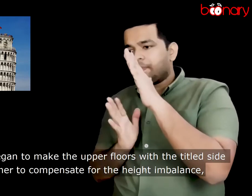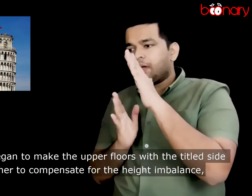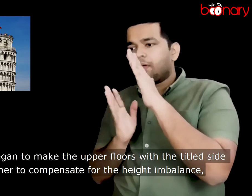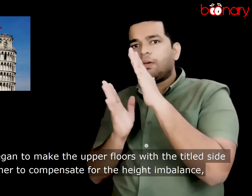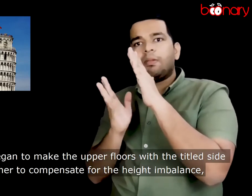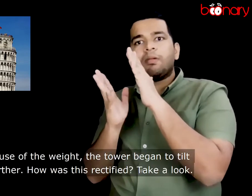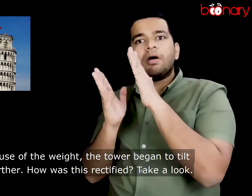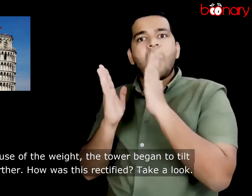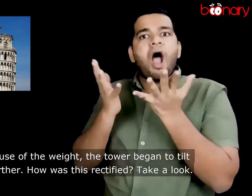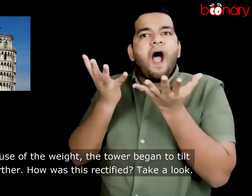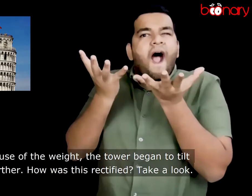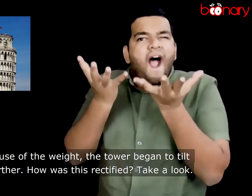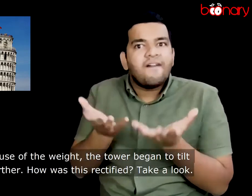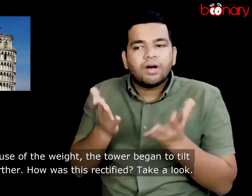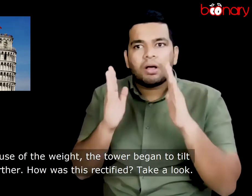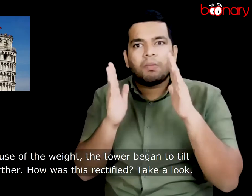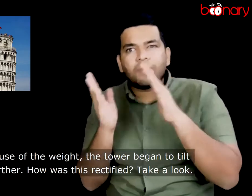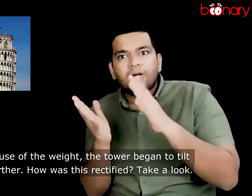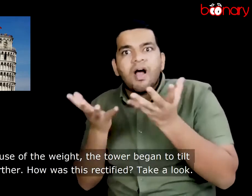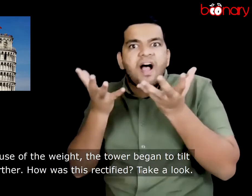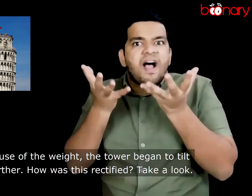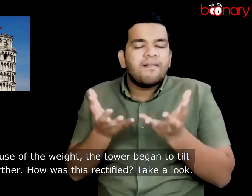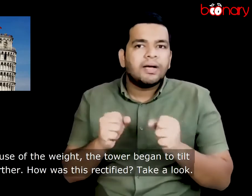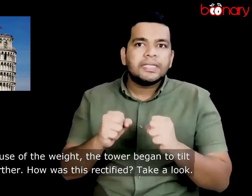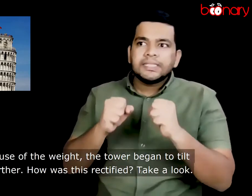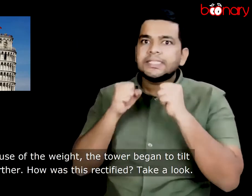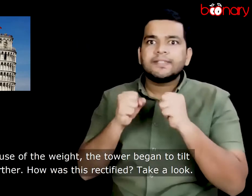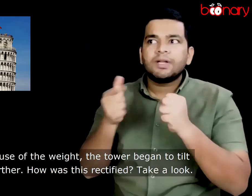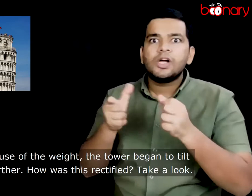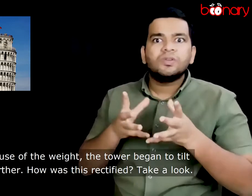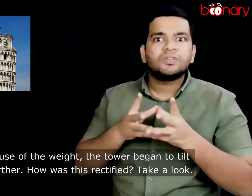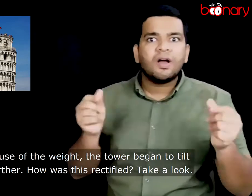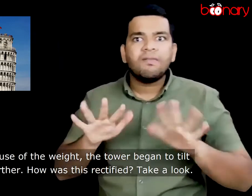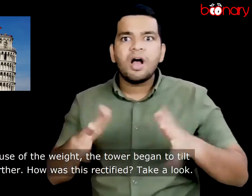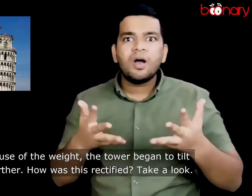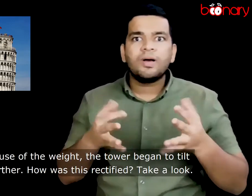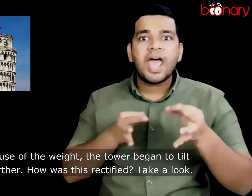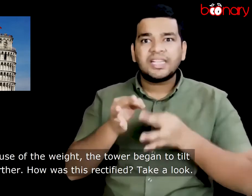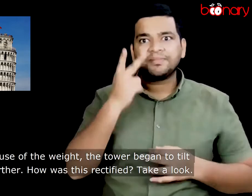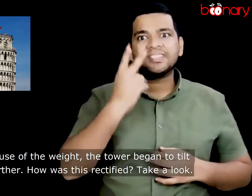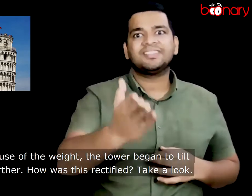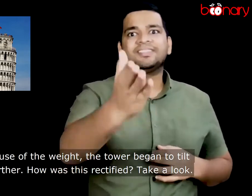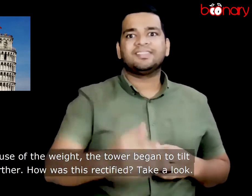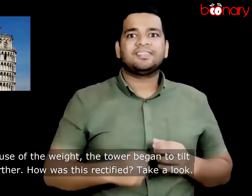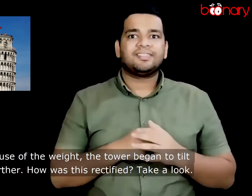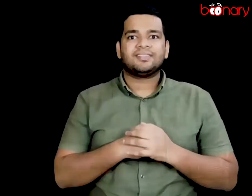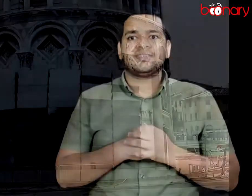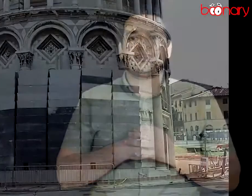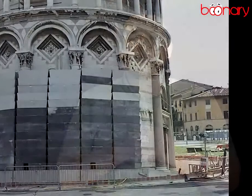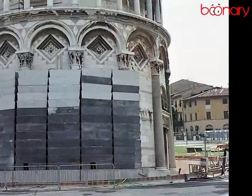imbalance, but because of the weight, the tower began to tilt even further. How was this rectified? Take a look.